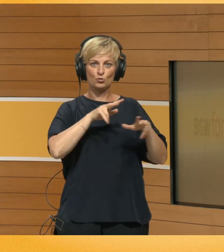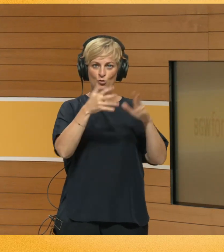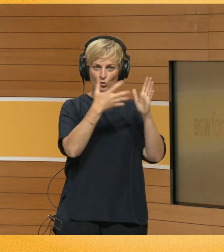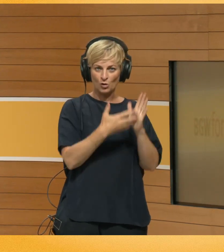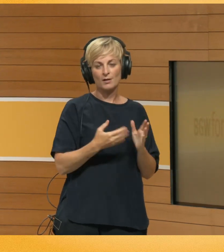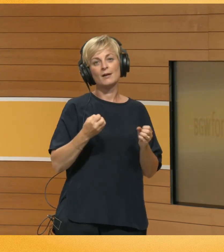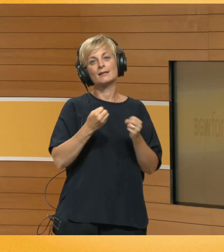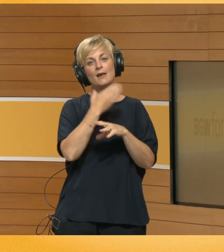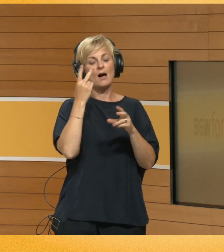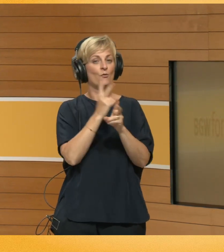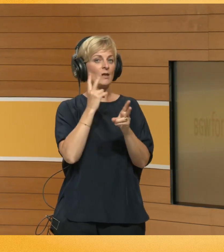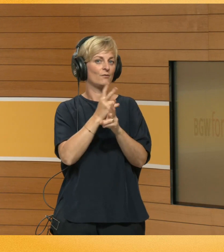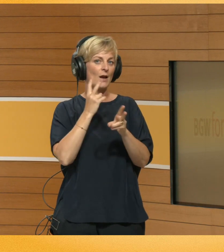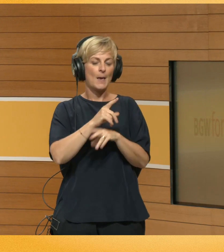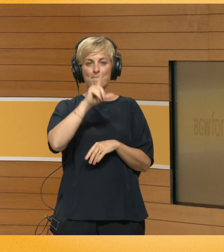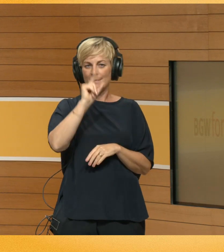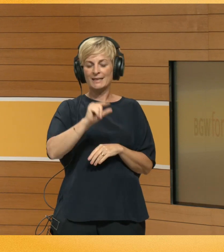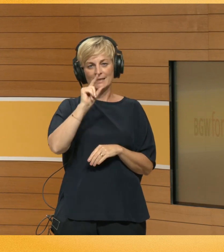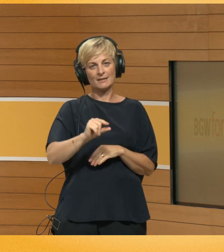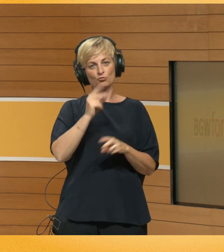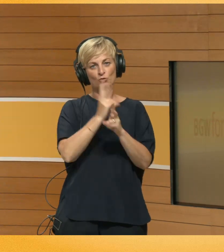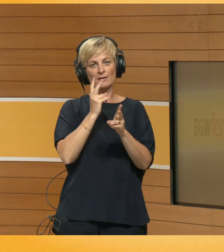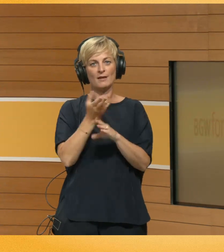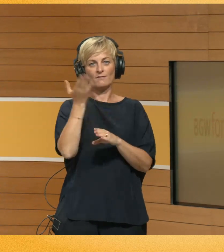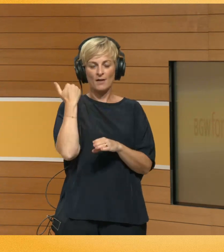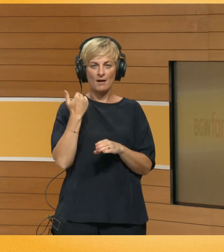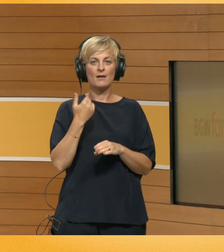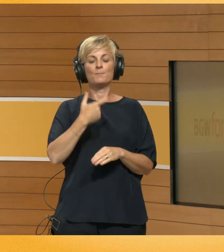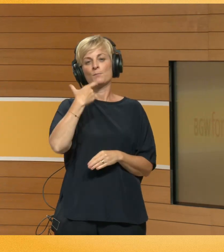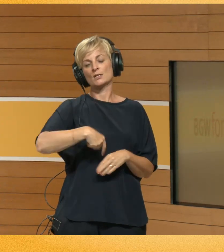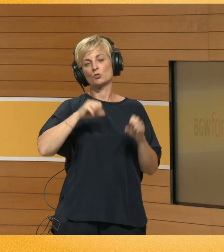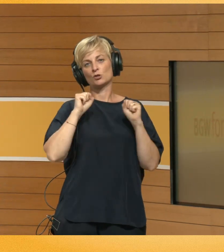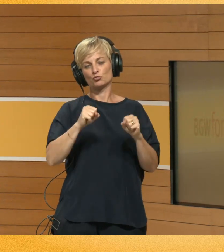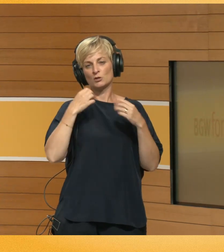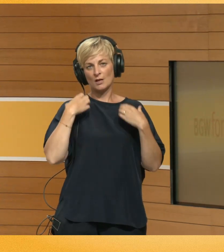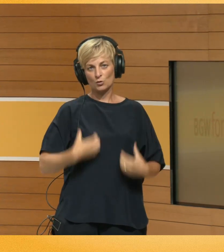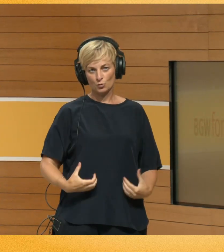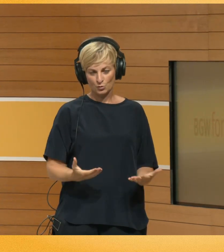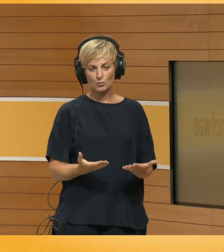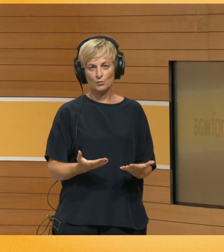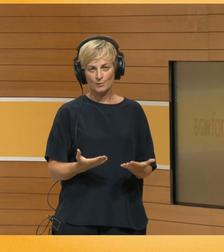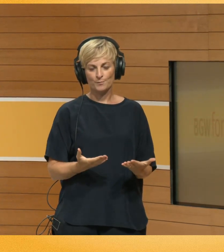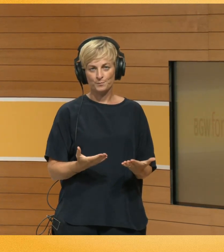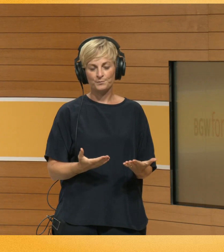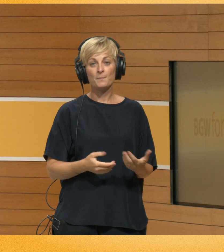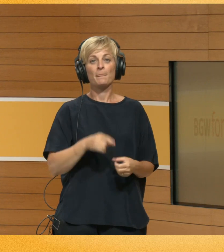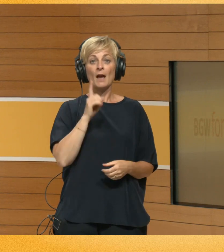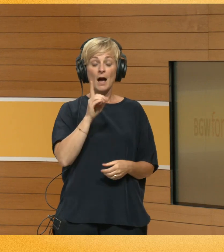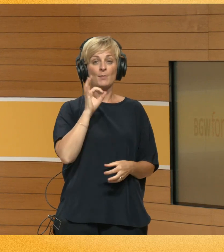PPEs, but the fact of the matter is that in order to do prevention and sustain prevention and create preventive culture is